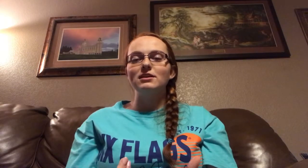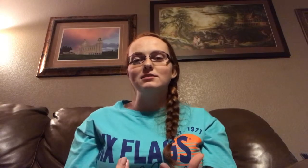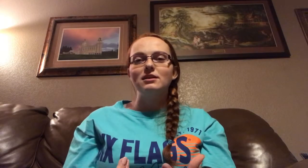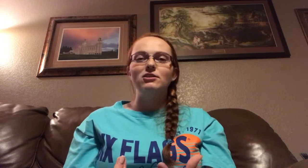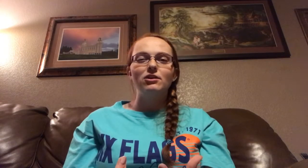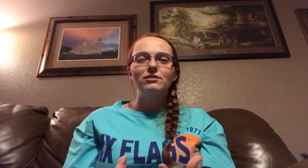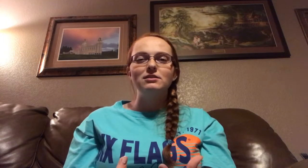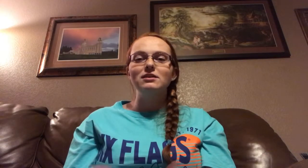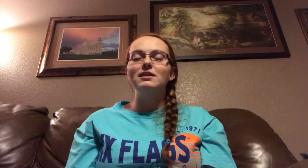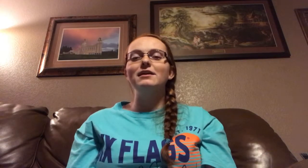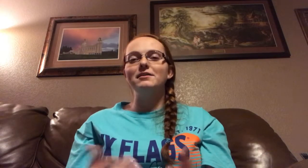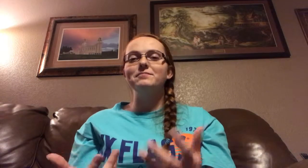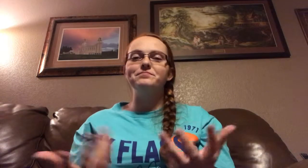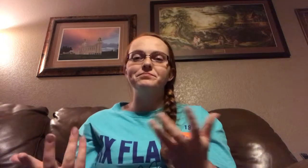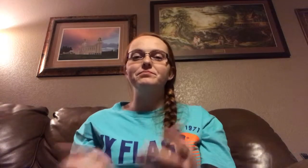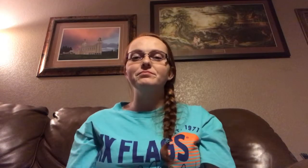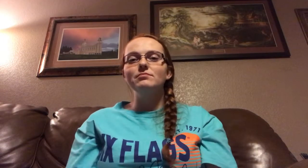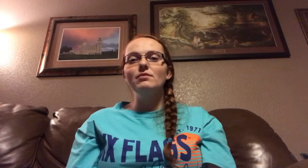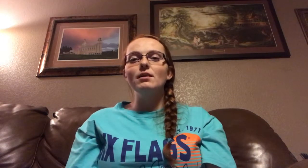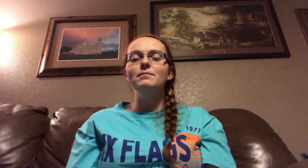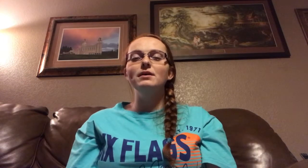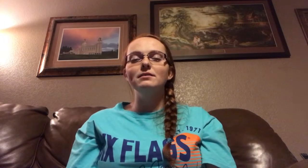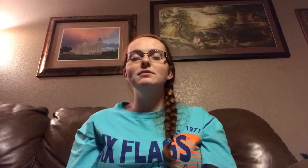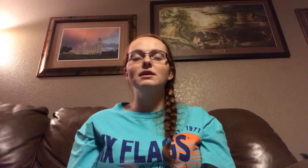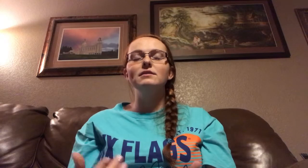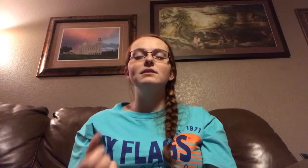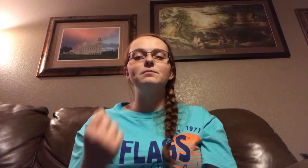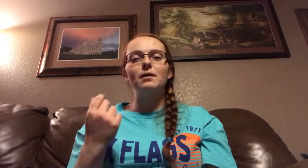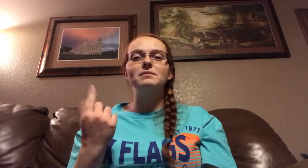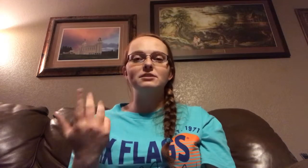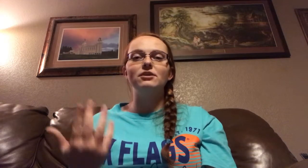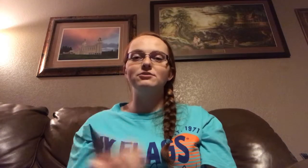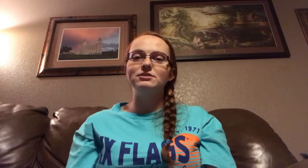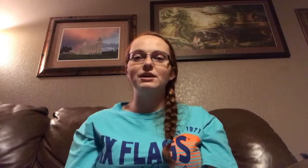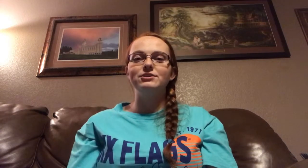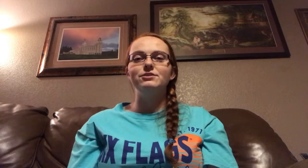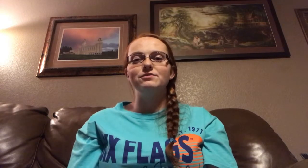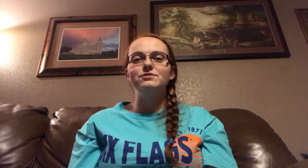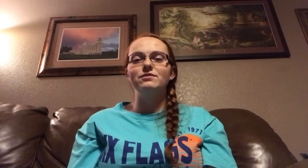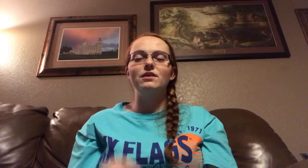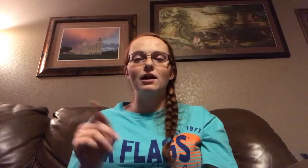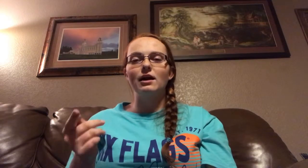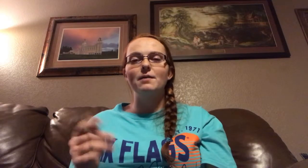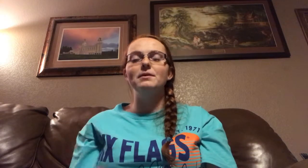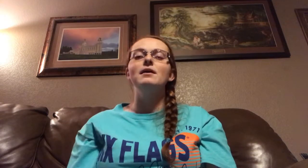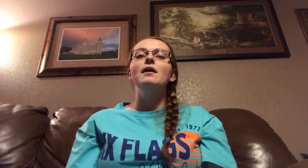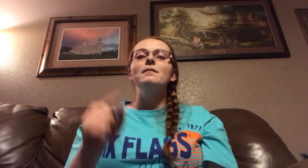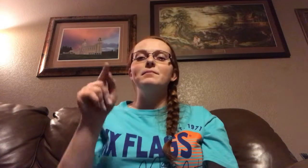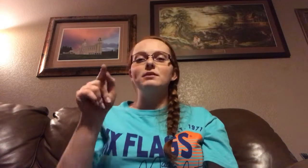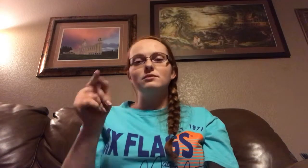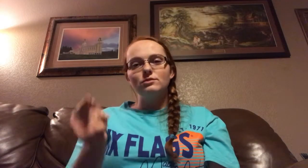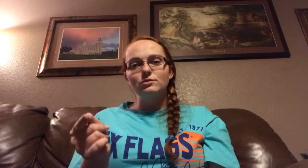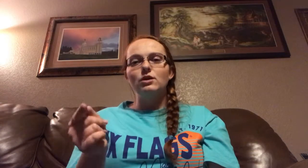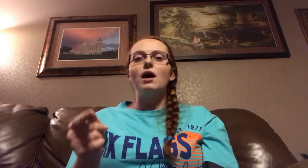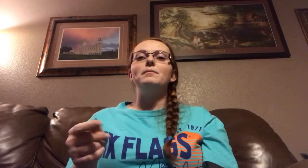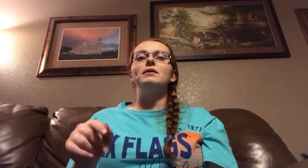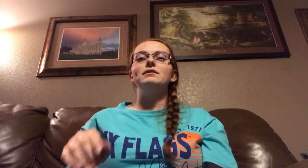state Clarita, like, but they'd probably still understand you if you forgot a comma. But comma, and then